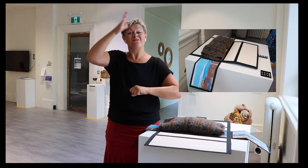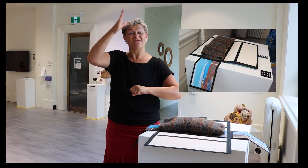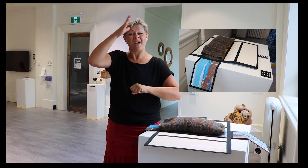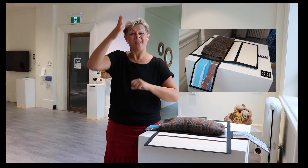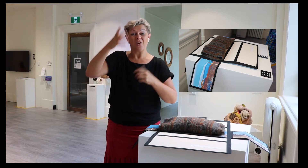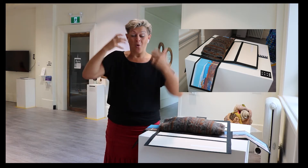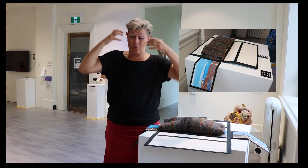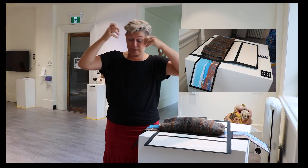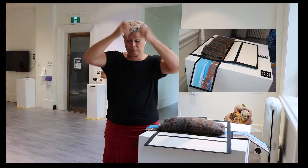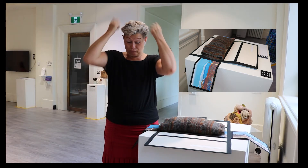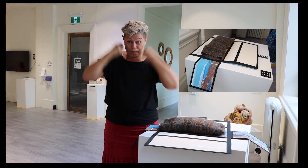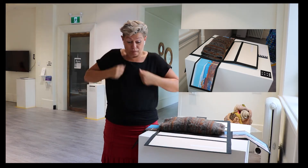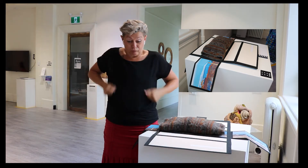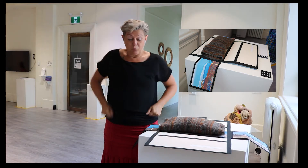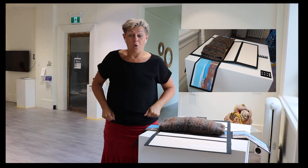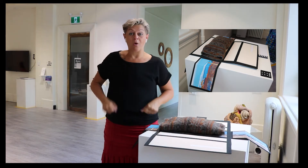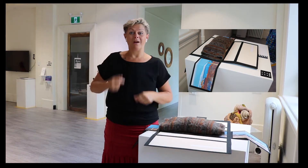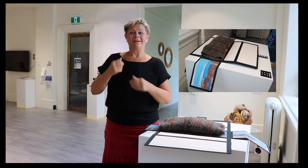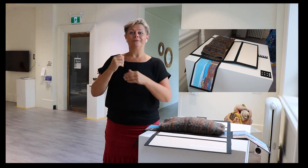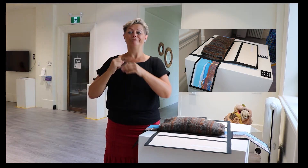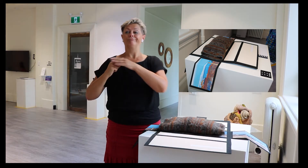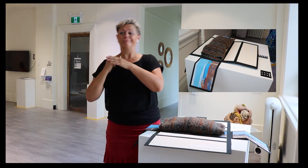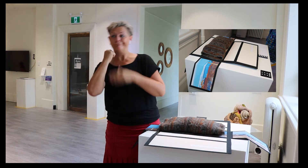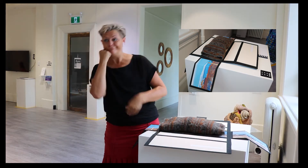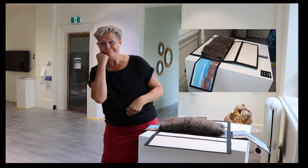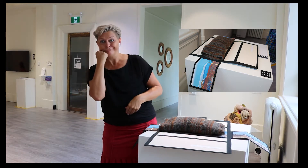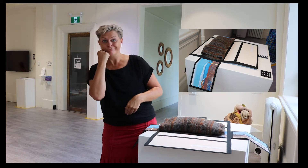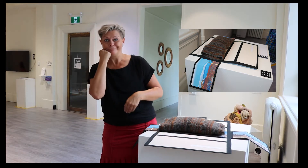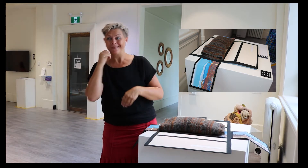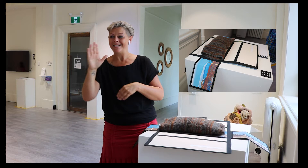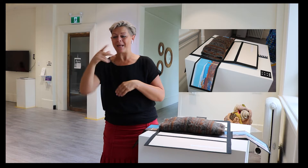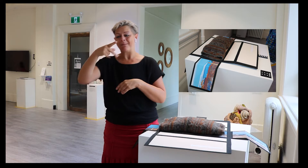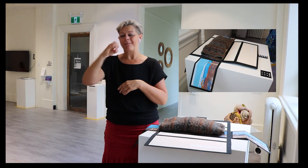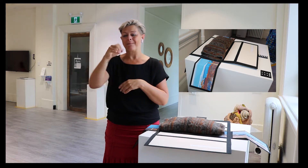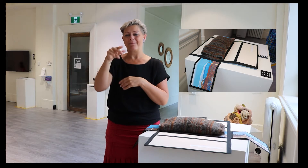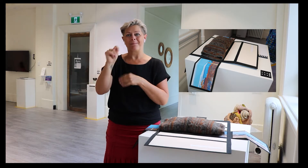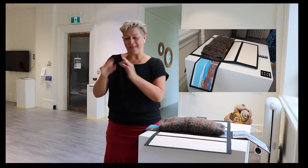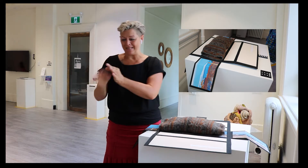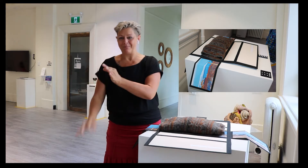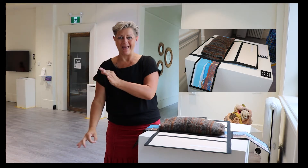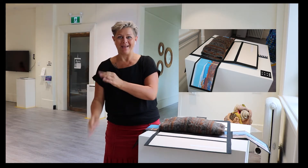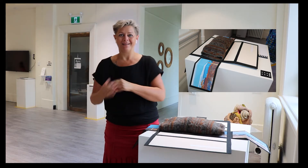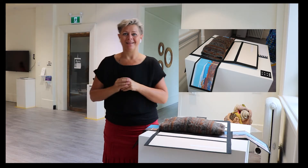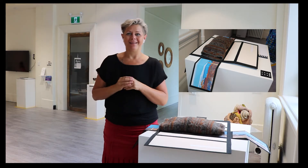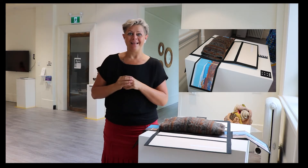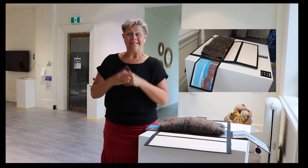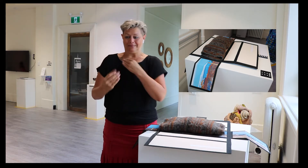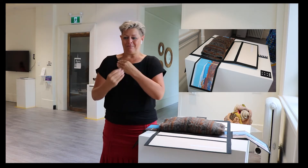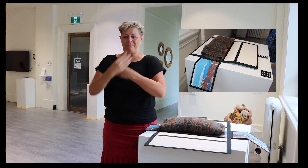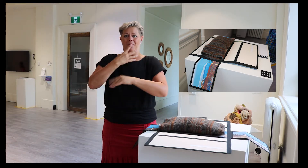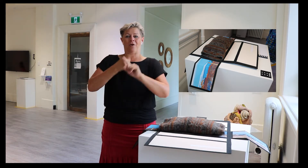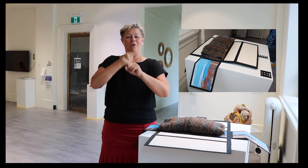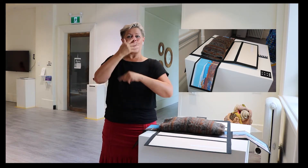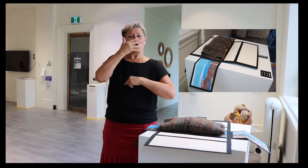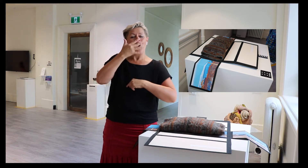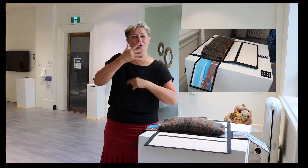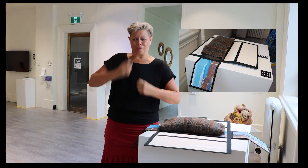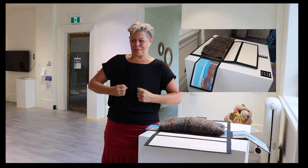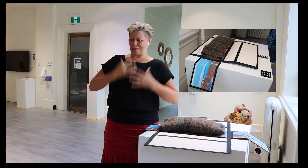his peat spade near to where we used to cut peats on Donnet Head. Inspired by the colors of the jumper and landscape